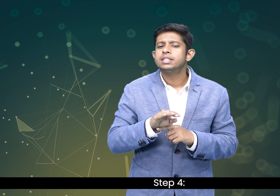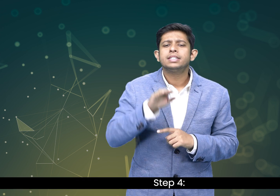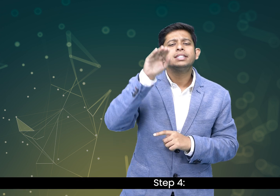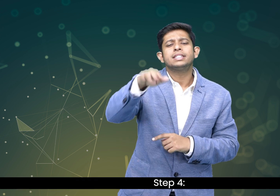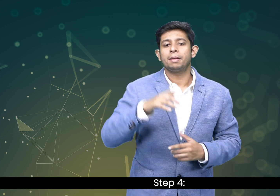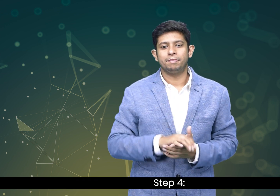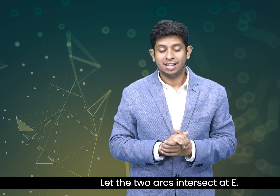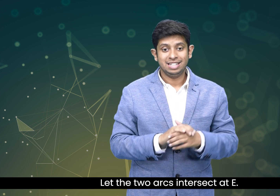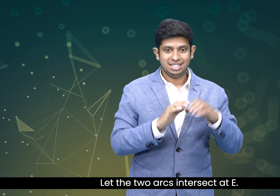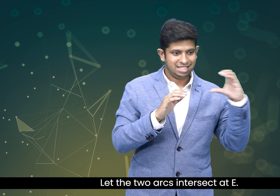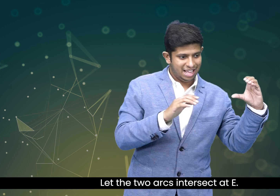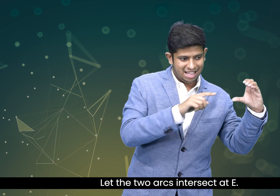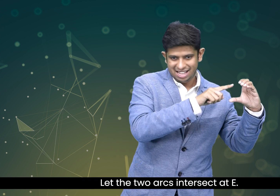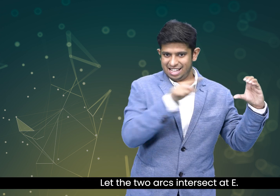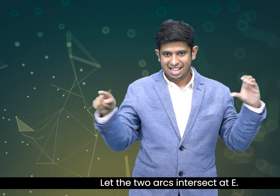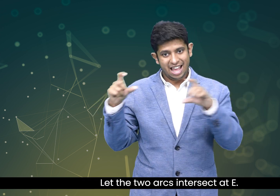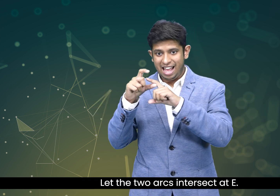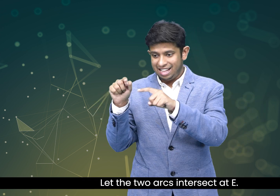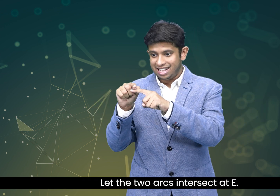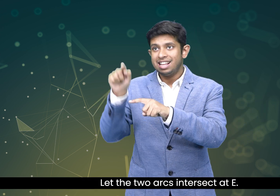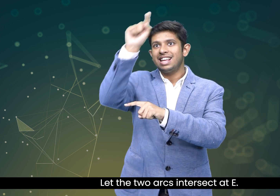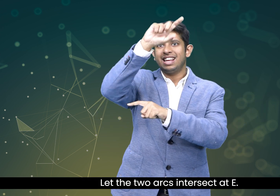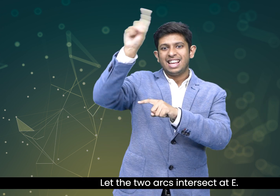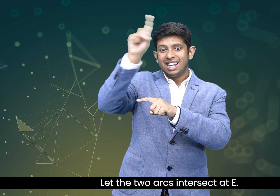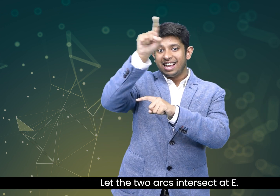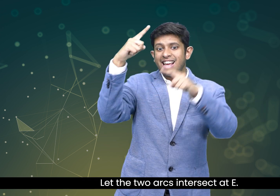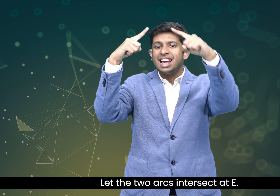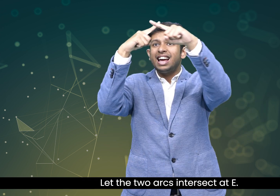Step 4. Let the two arcs intersect at E.